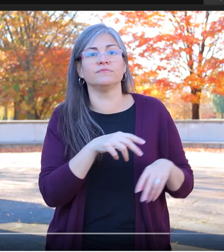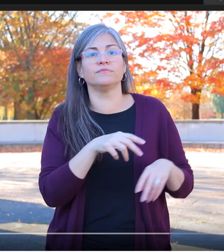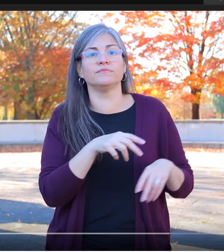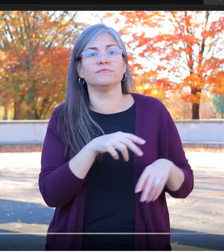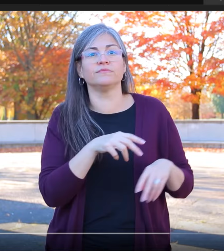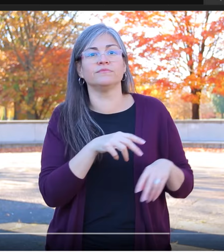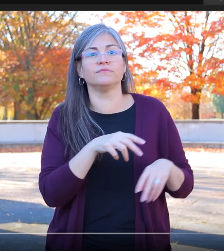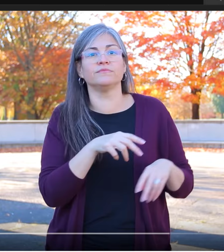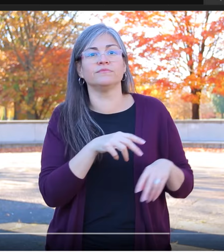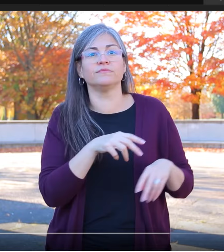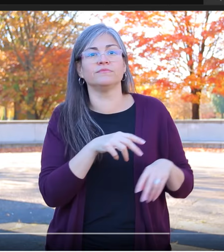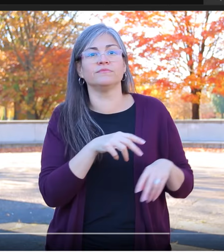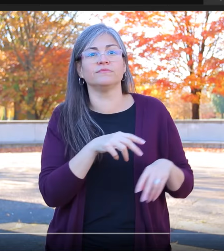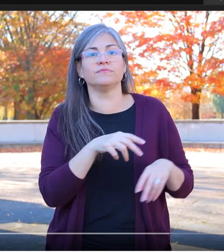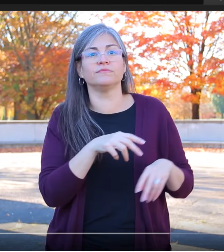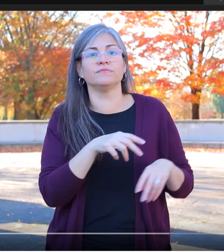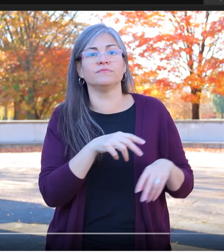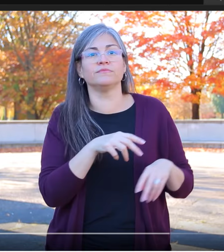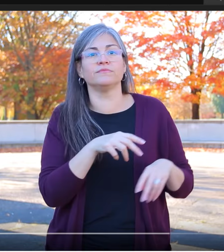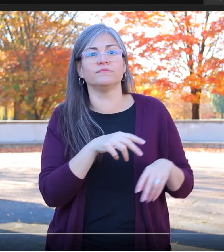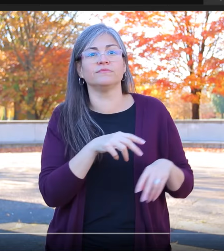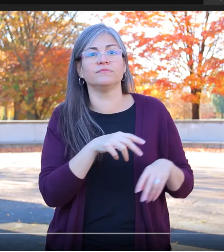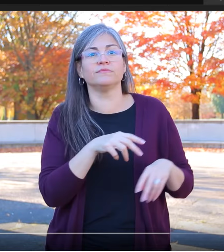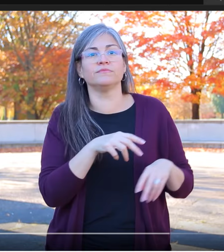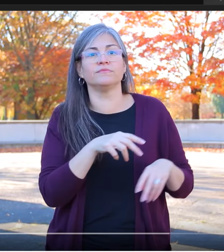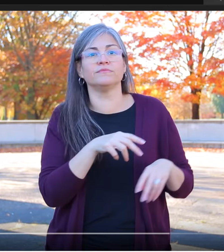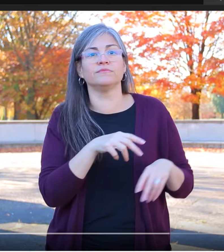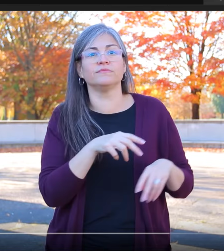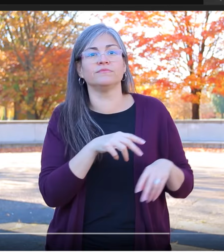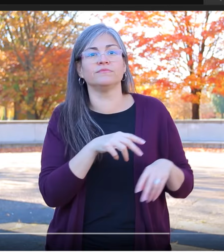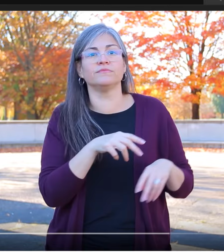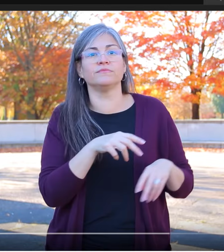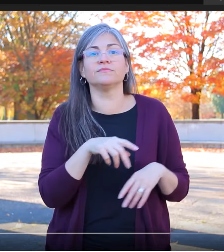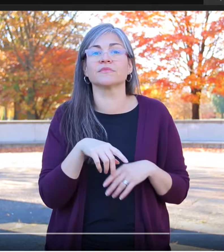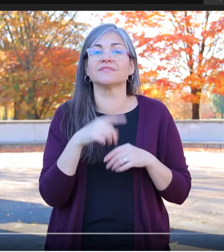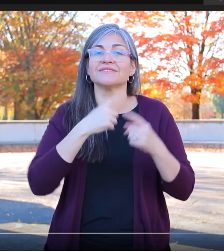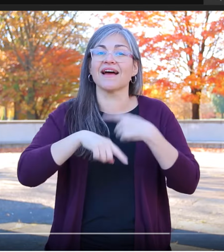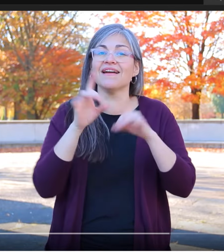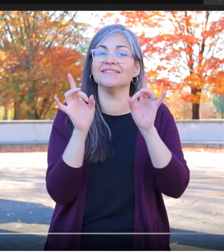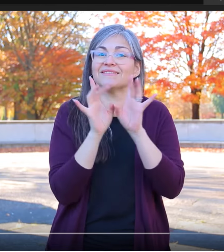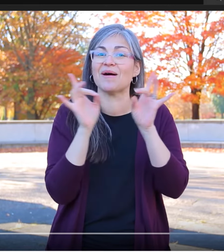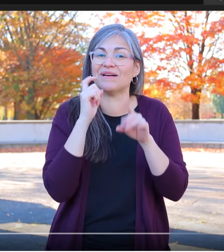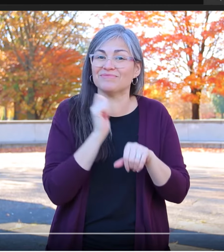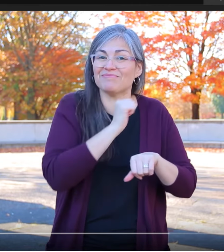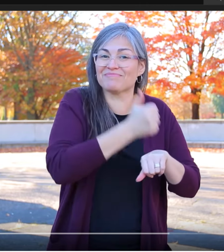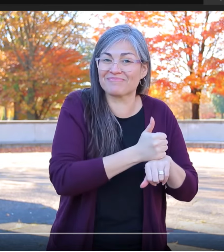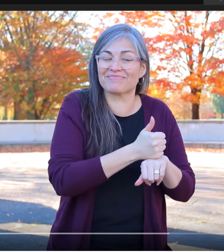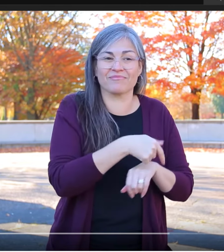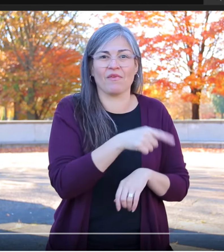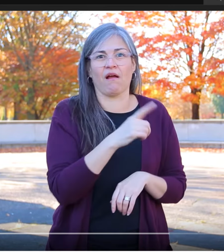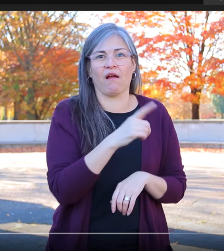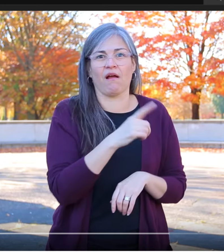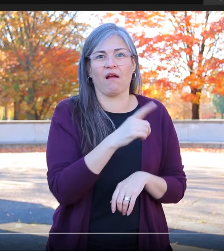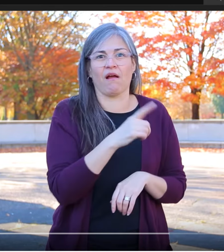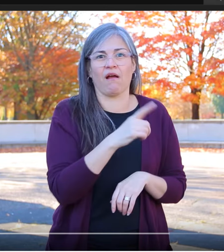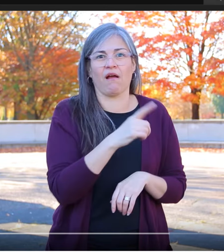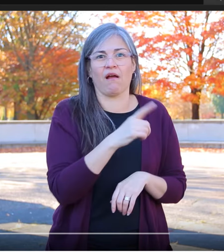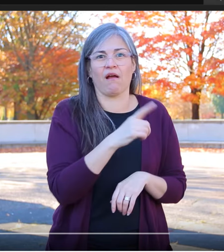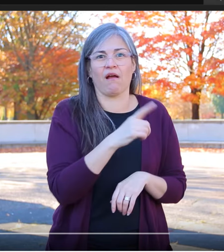One we can look at, so there's one model to note, the Signing Starbucks that just